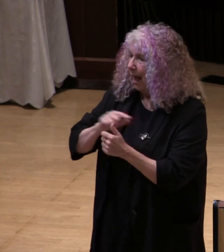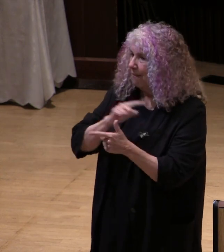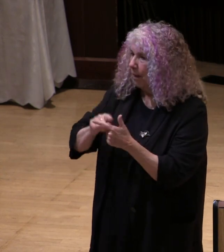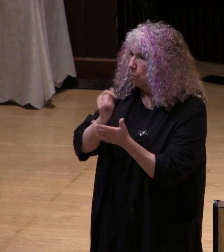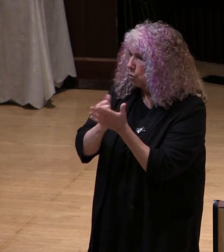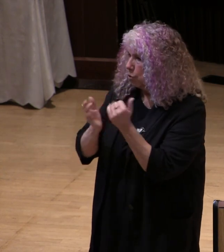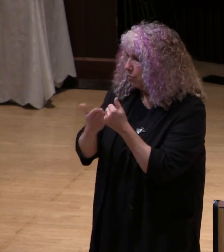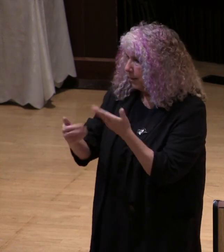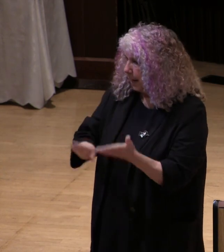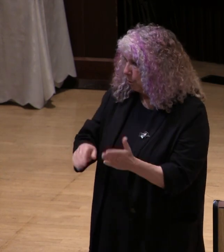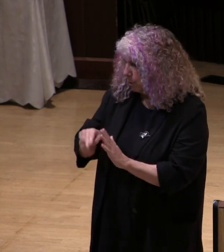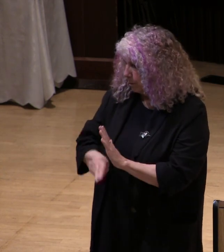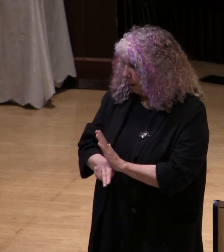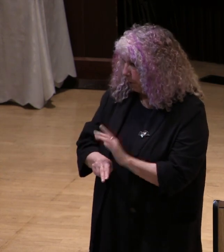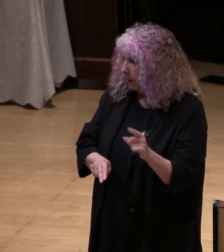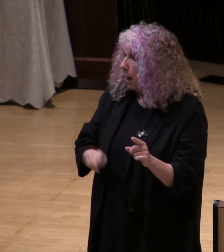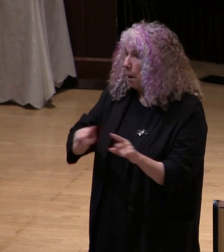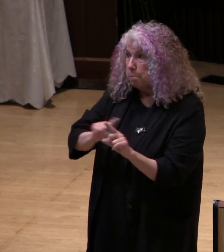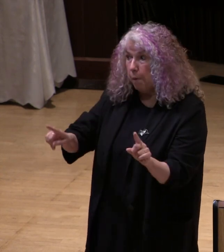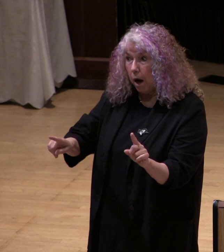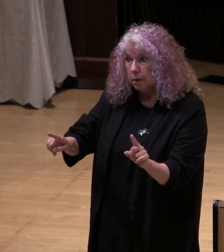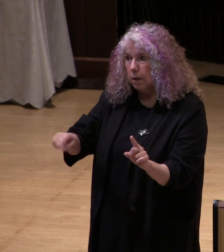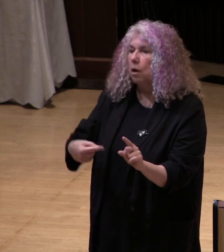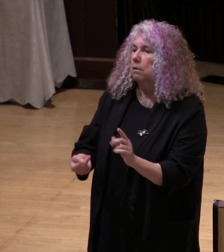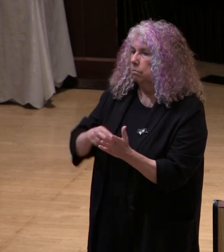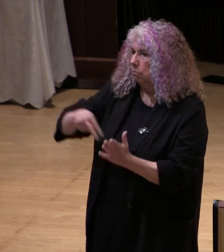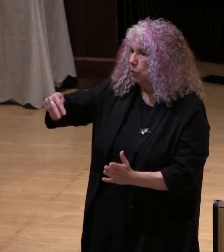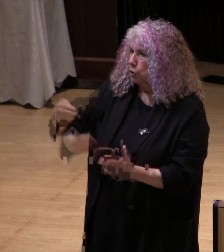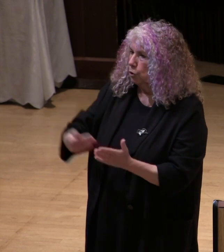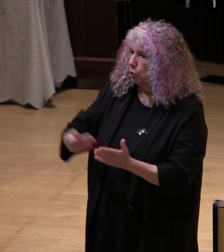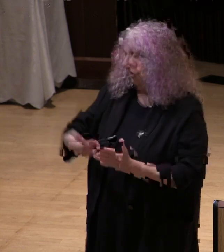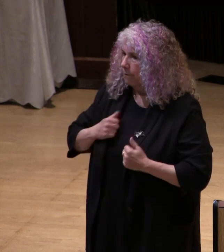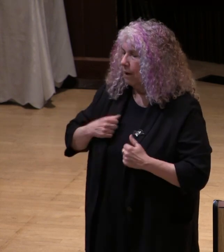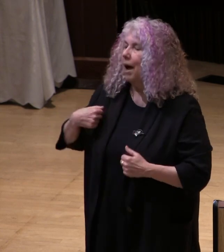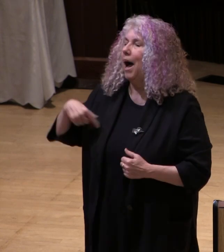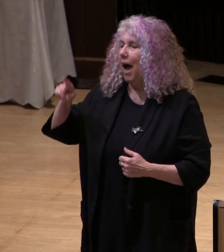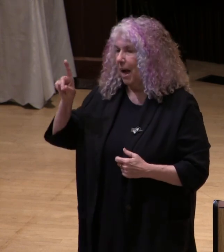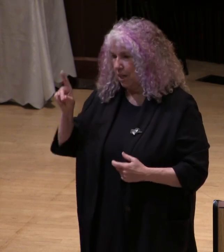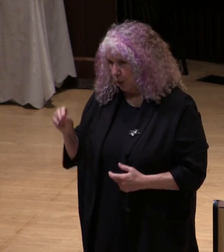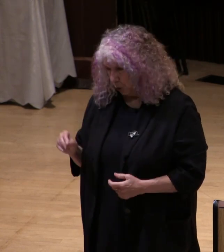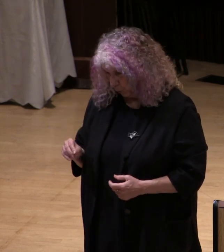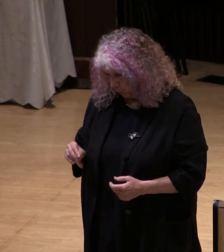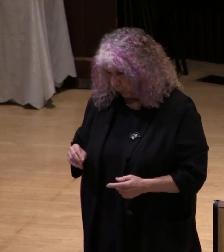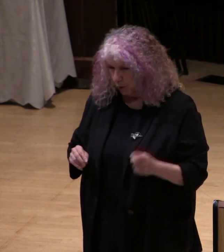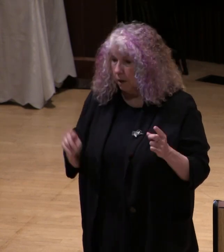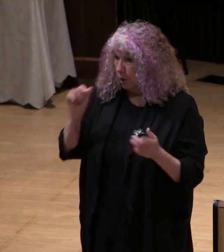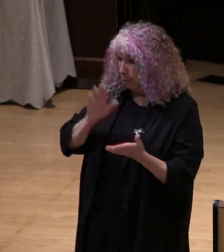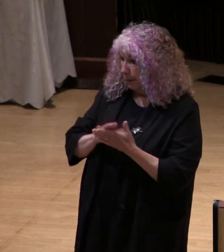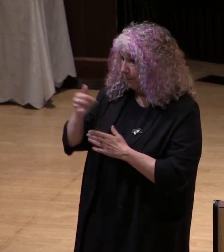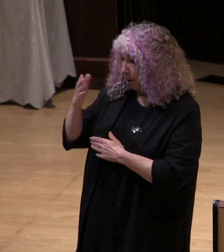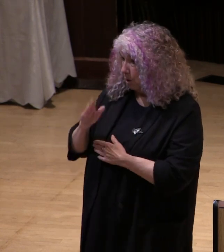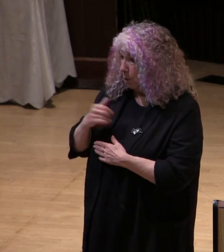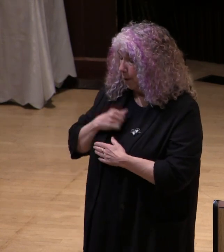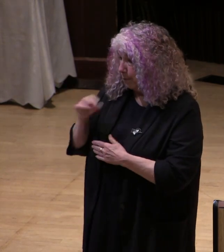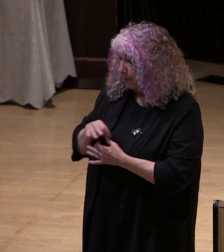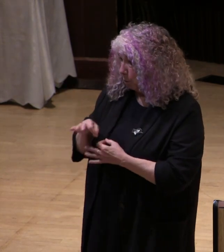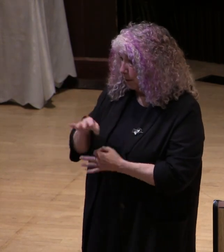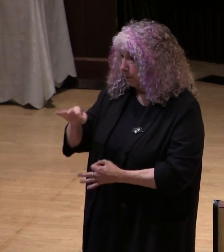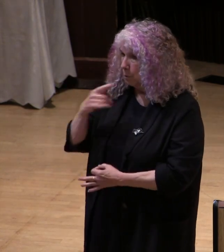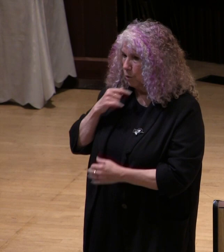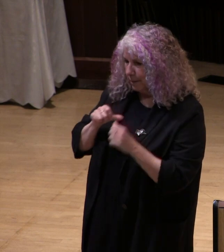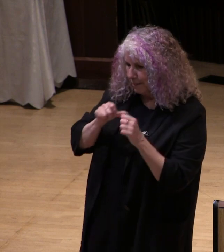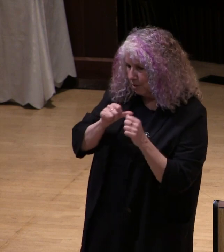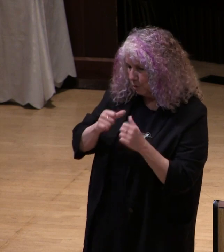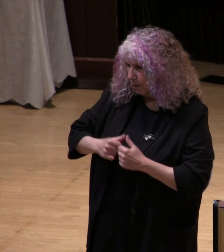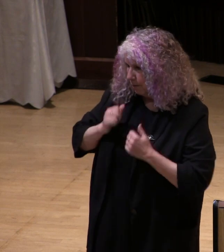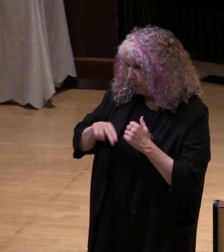was crucified, died, and was buried, but then rose to new life? Do you believe in God, who is the Holy Spirit, who